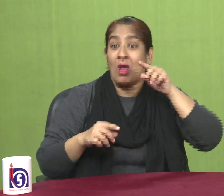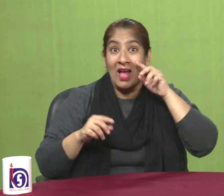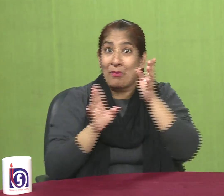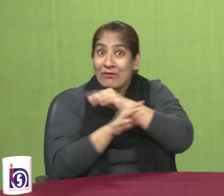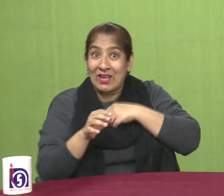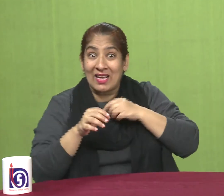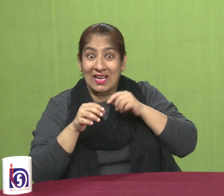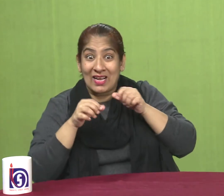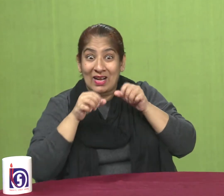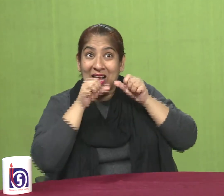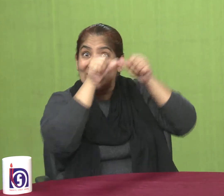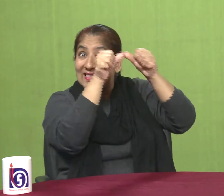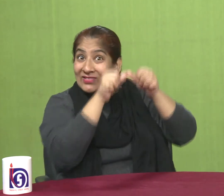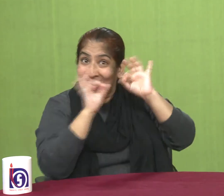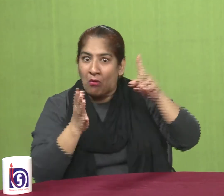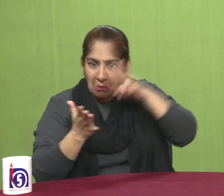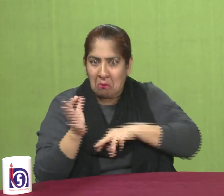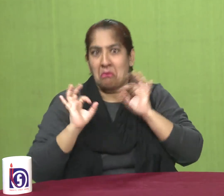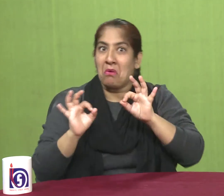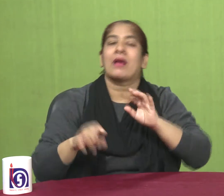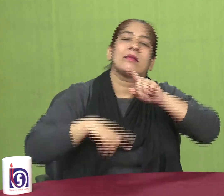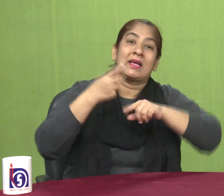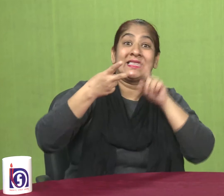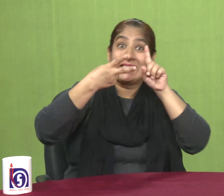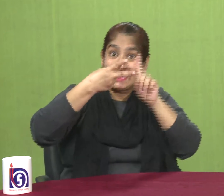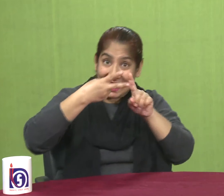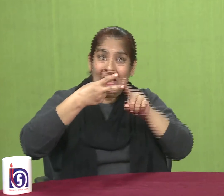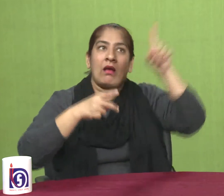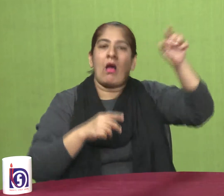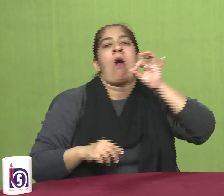Second is also similar. Receipt of indent or export order,